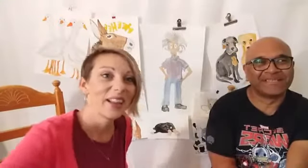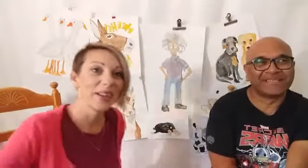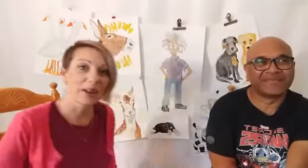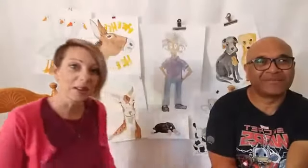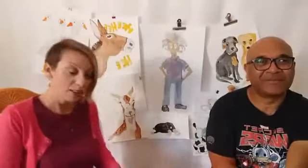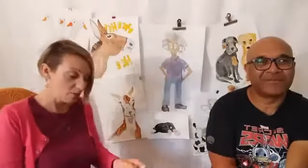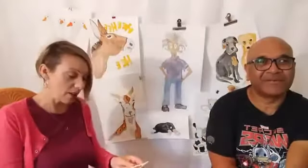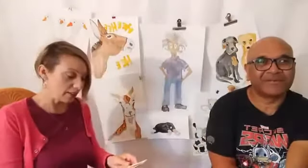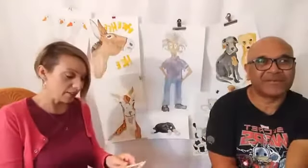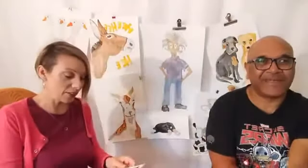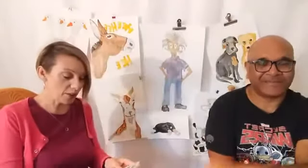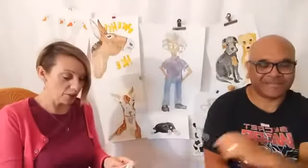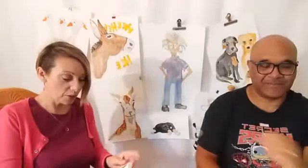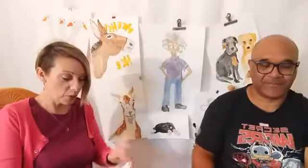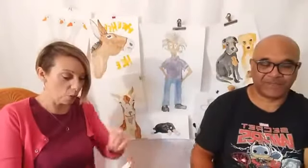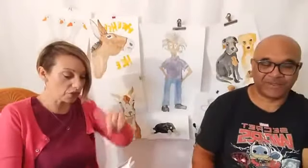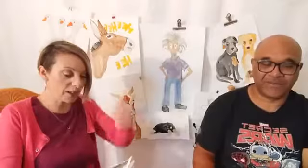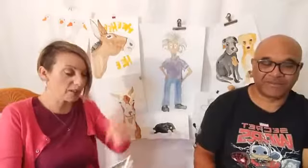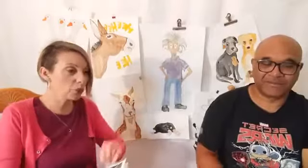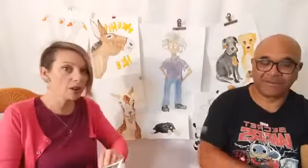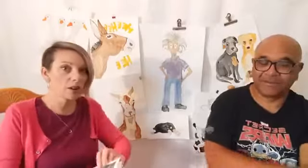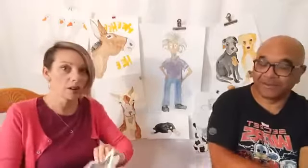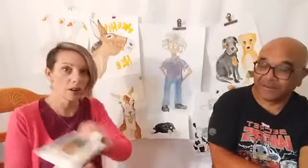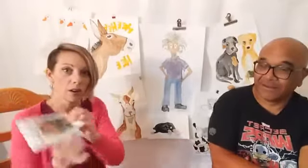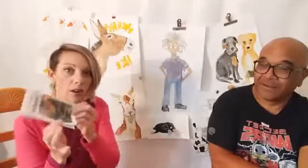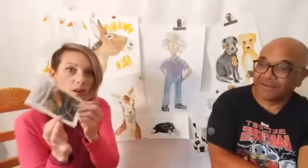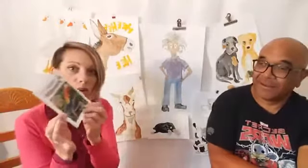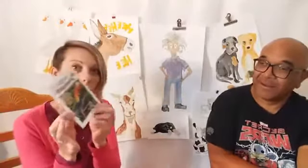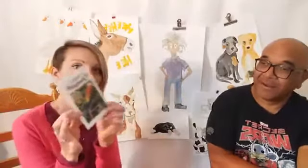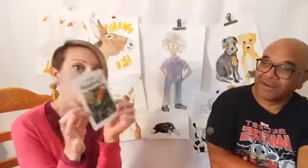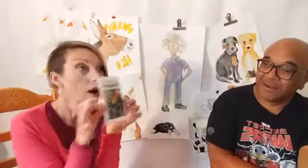There we go. Right, so what's the next one?